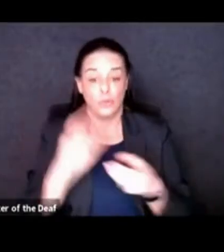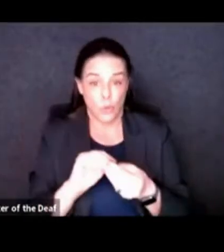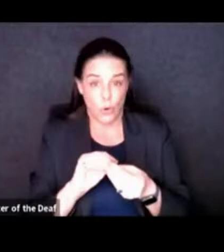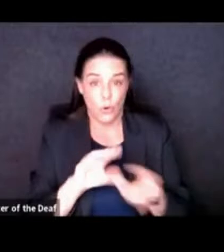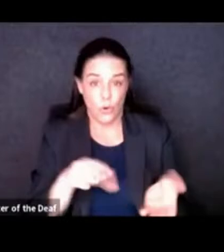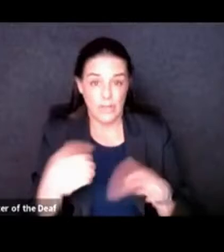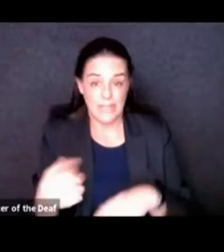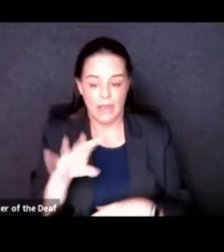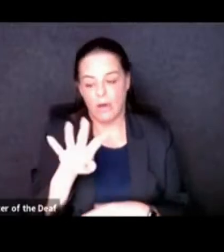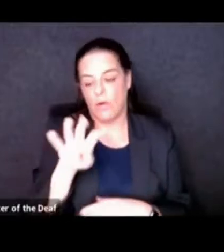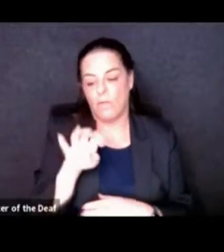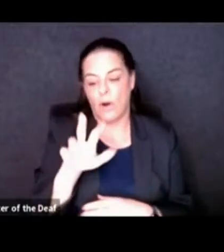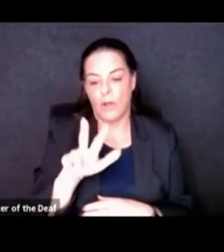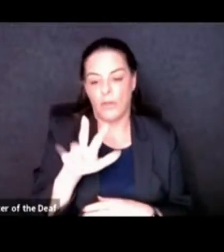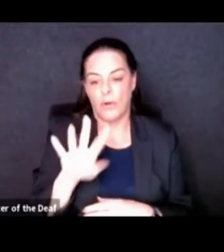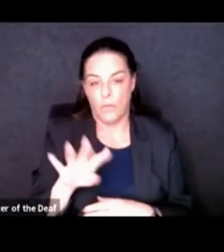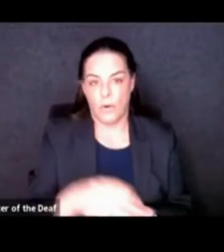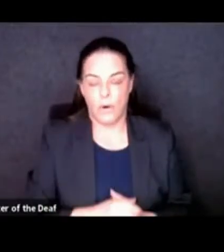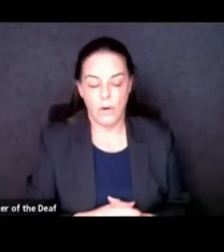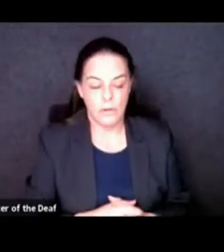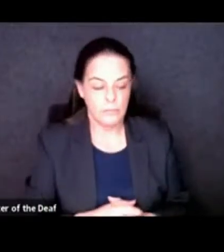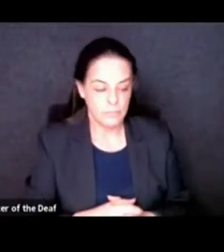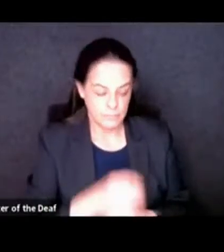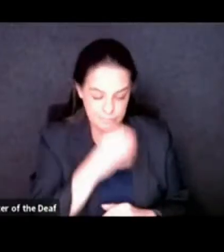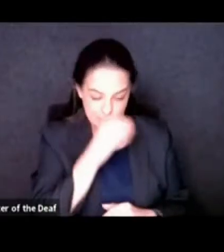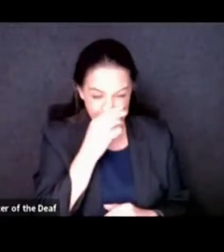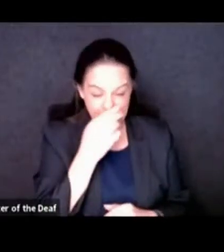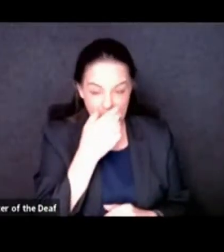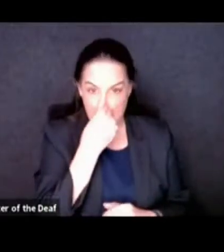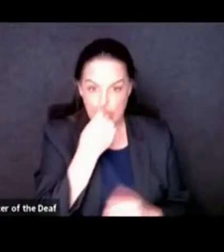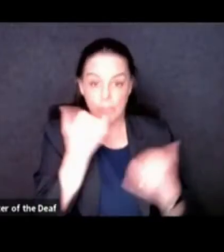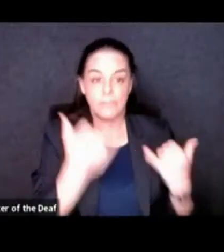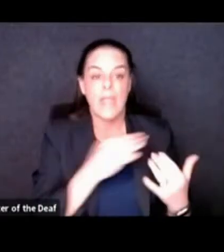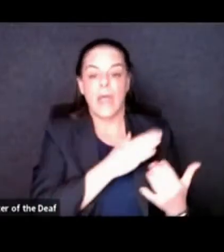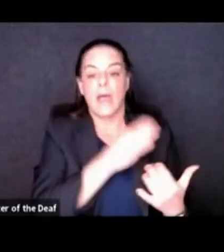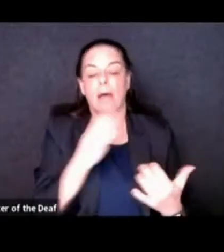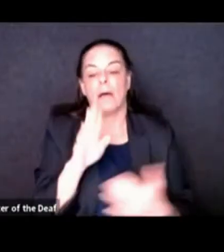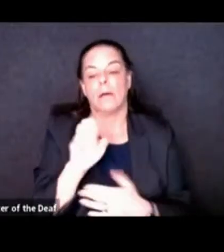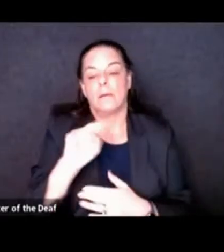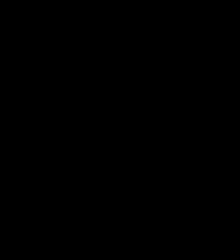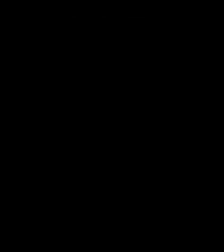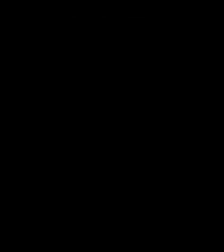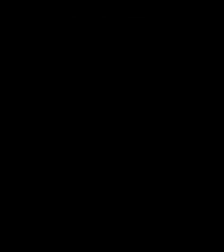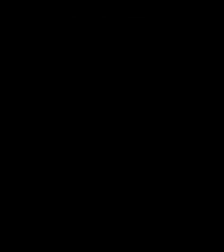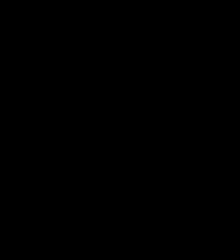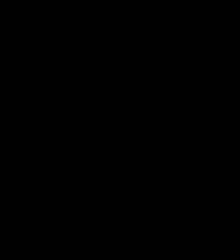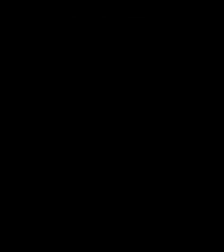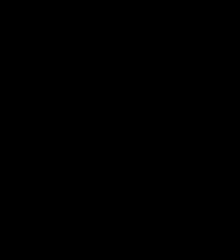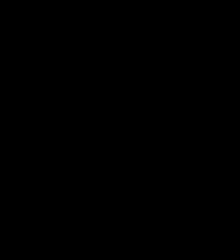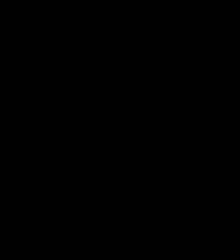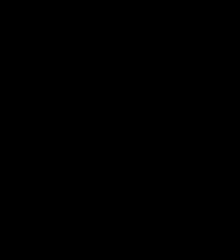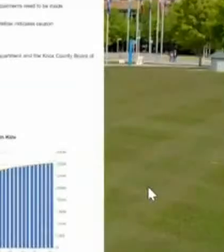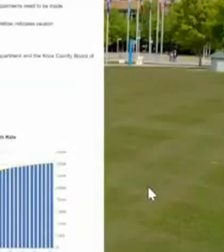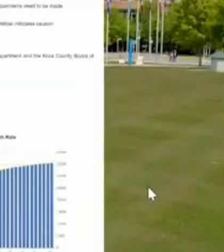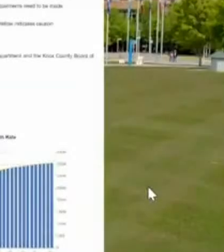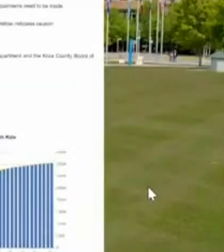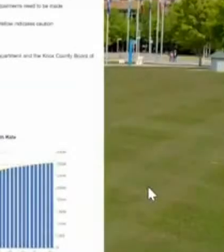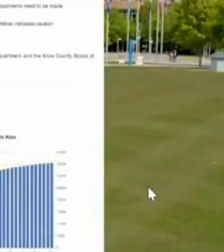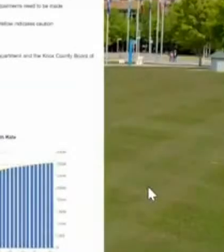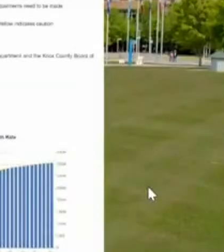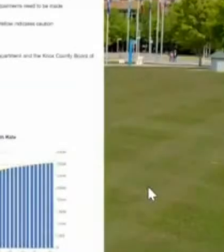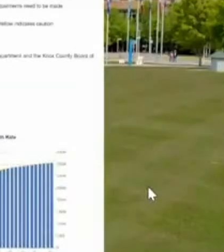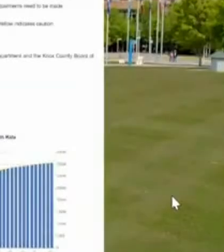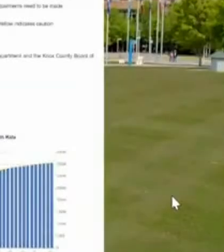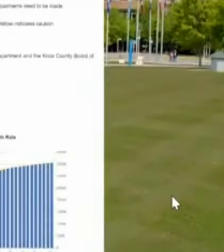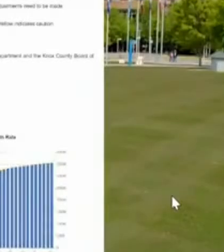to 434. Now we'll turn to the benchmarks. All of this data that we're going to talk about is on